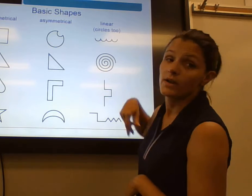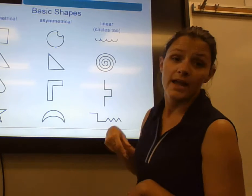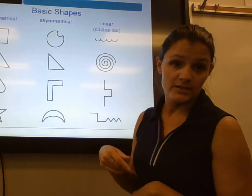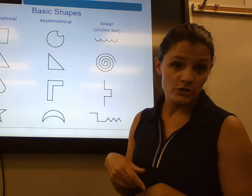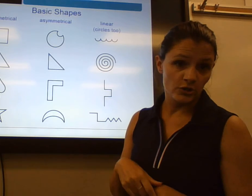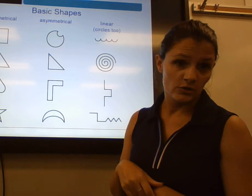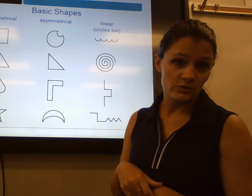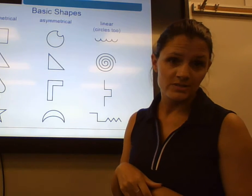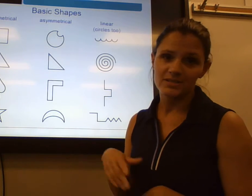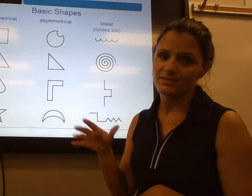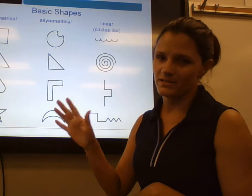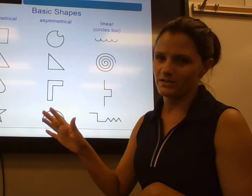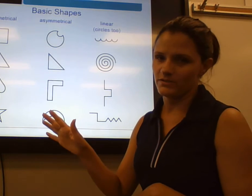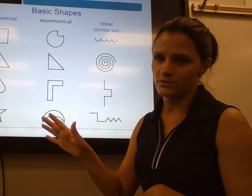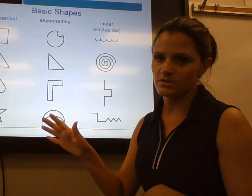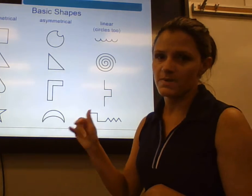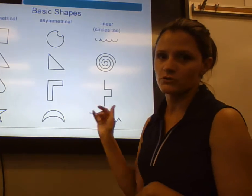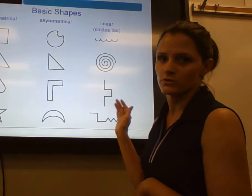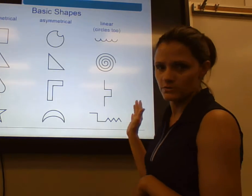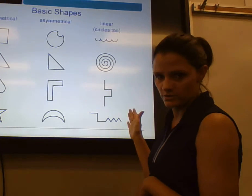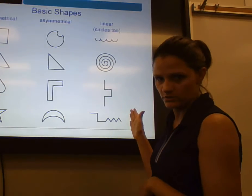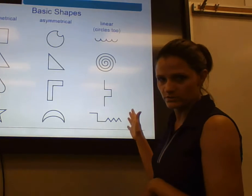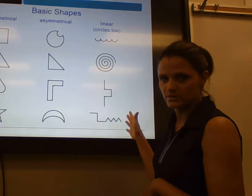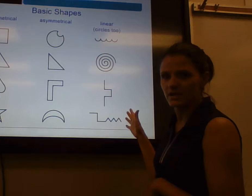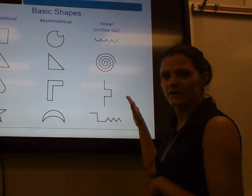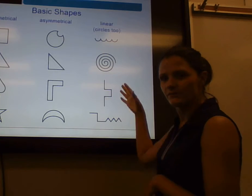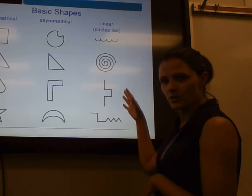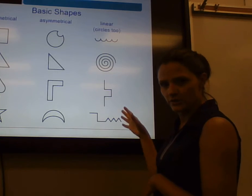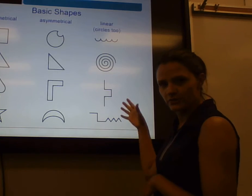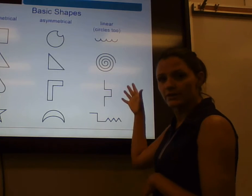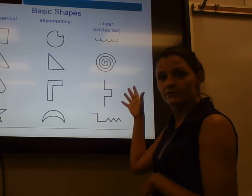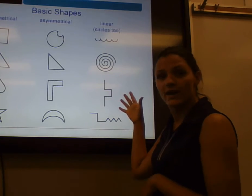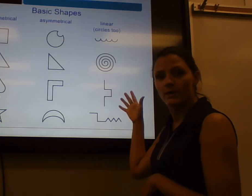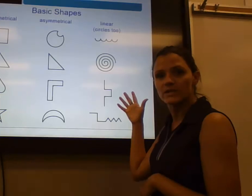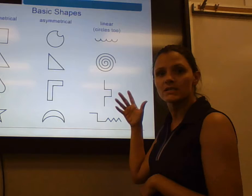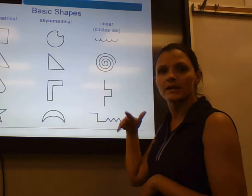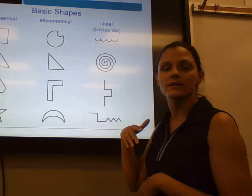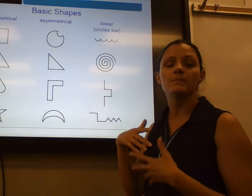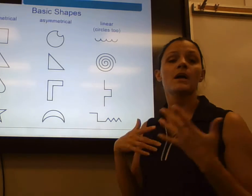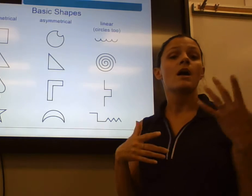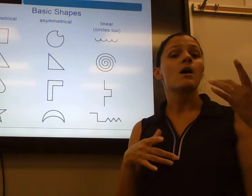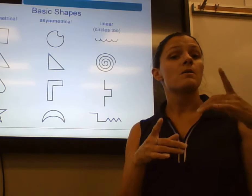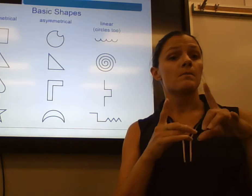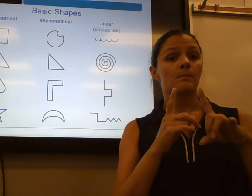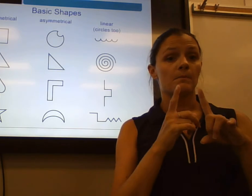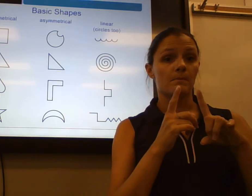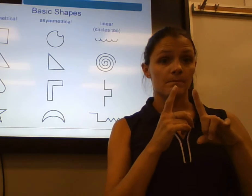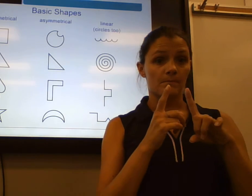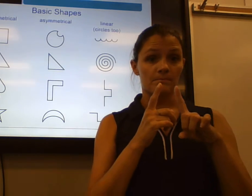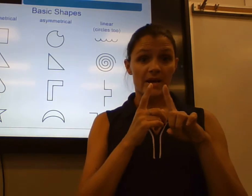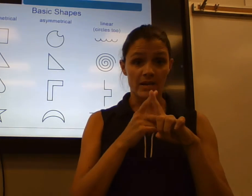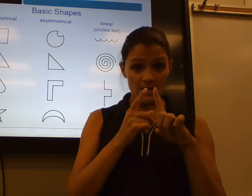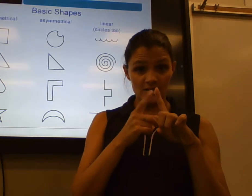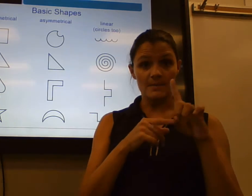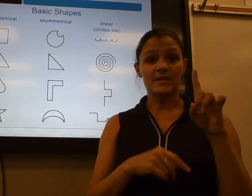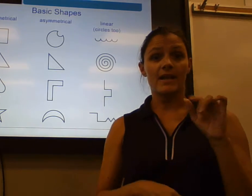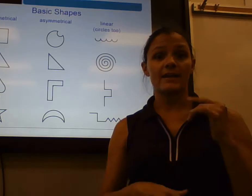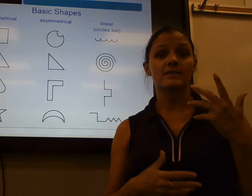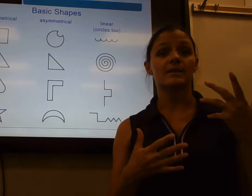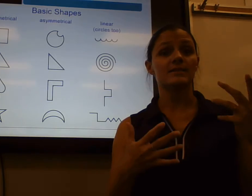and circles, even though they're symmetrical, circles kind of fall under here for how we sign them. My non-dominant hand is going to stay